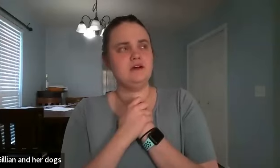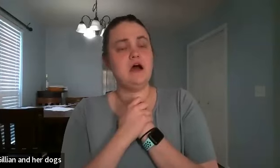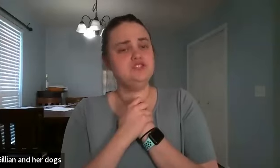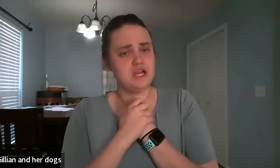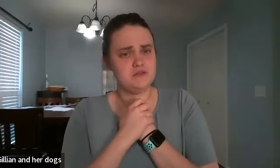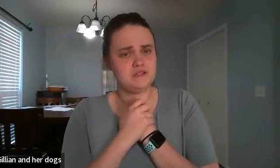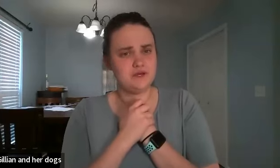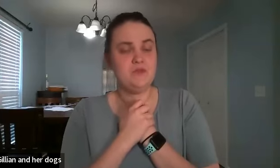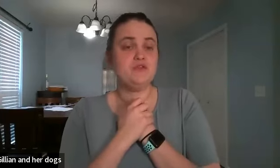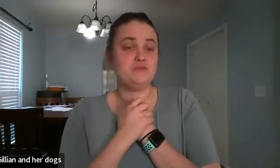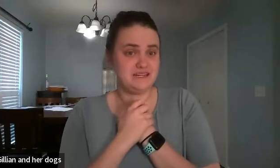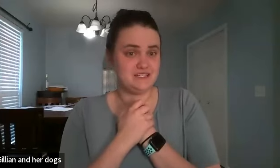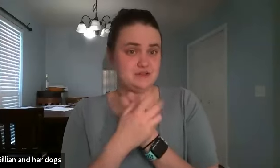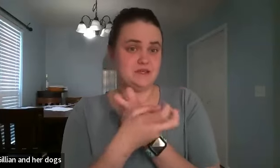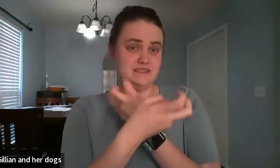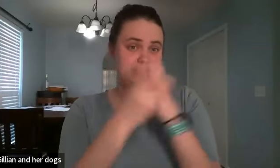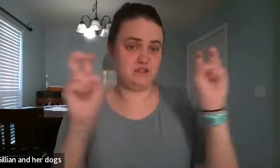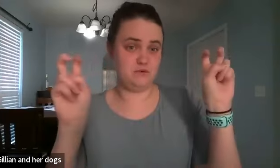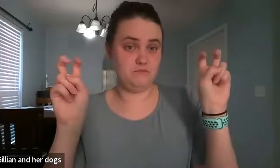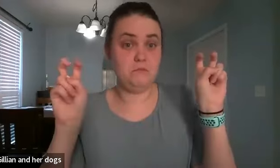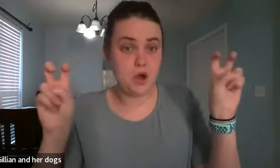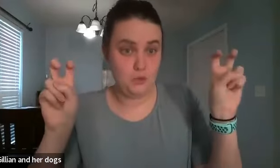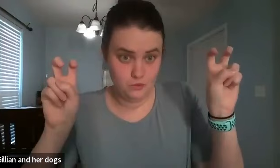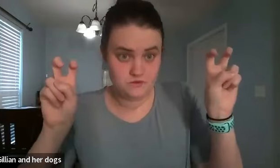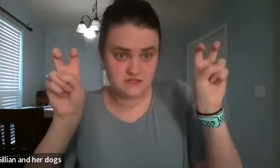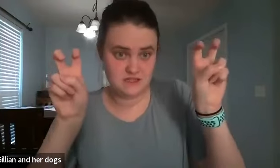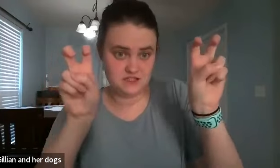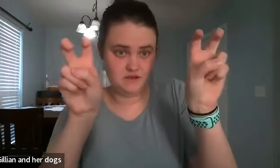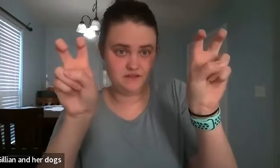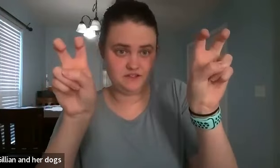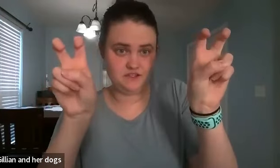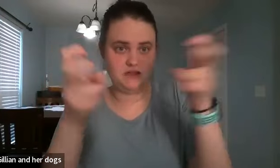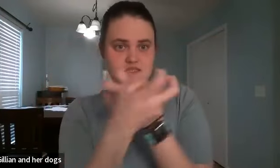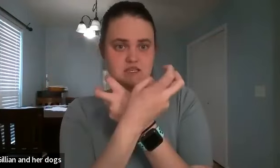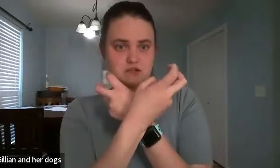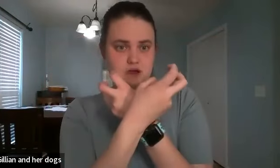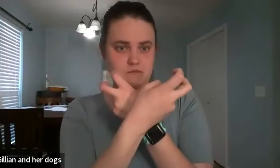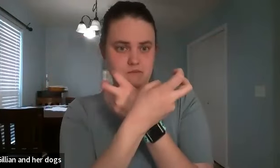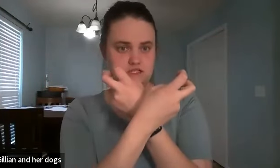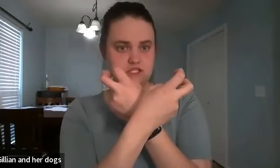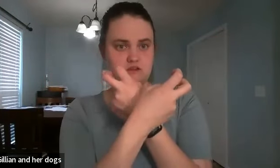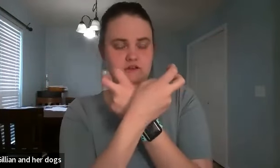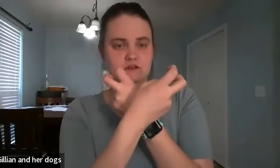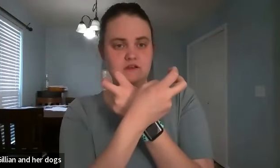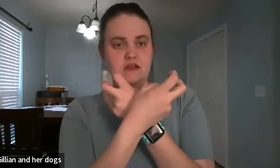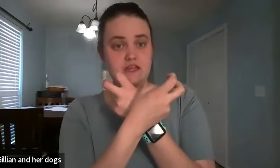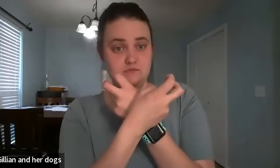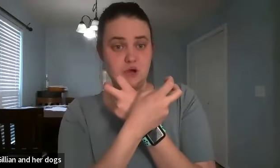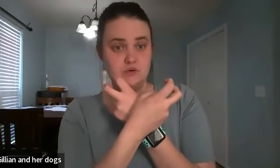I'll check on this one. The reason I do is because, so bones is you have like the 2 X's and you have them across each other, and that's